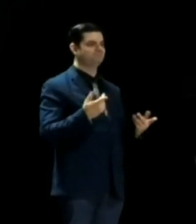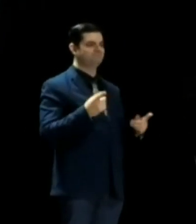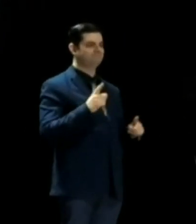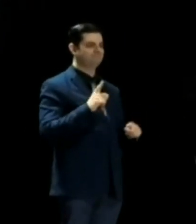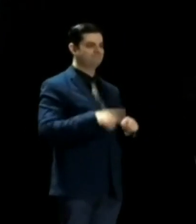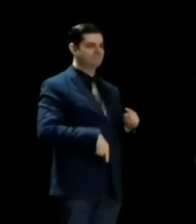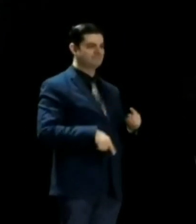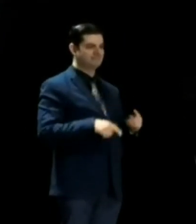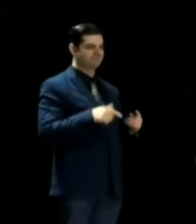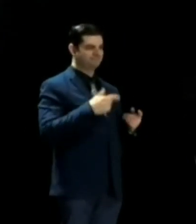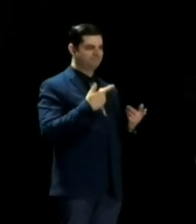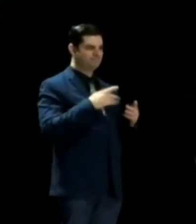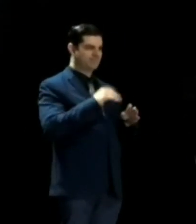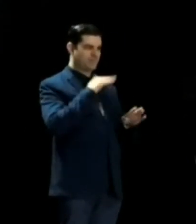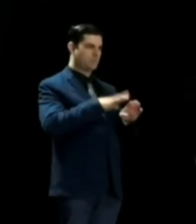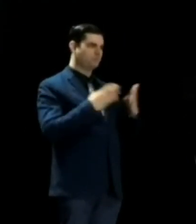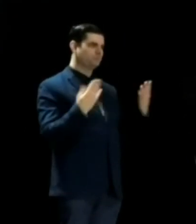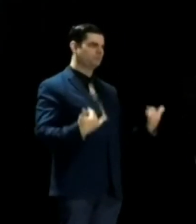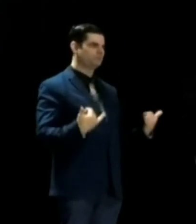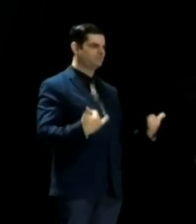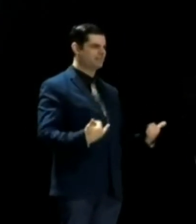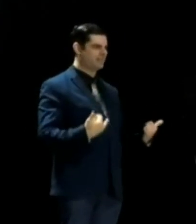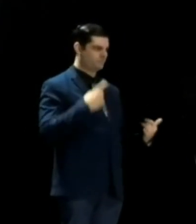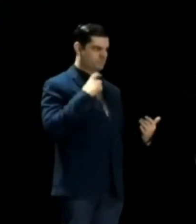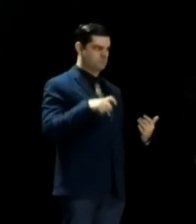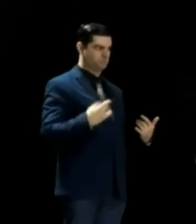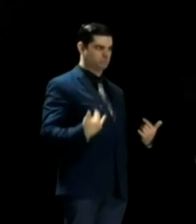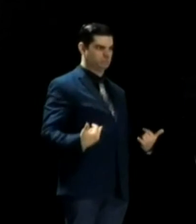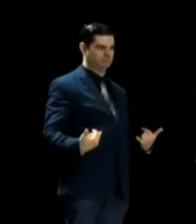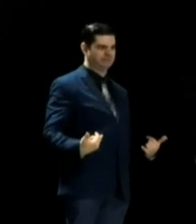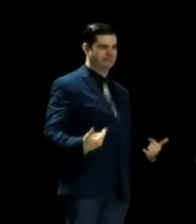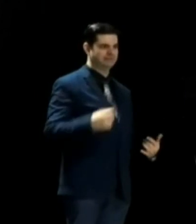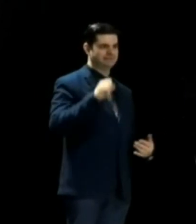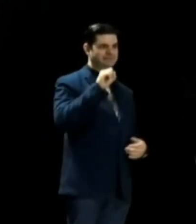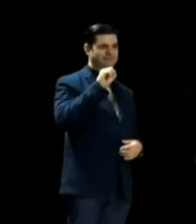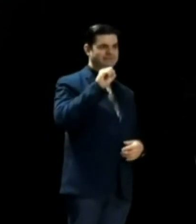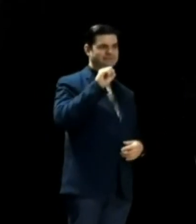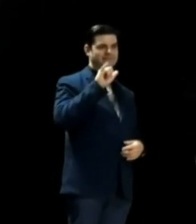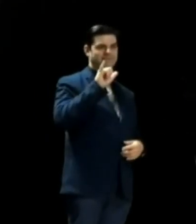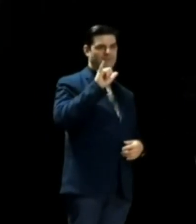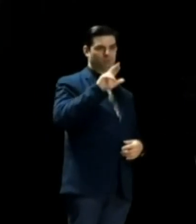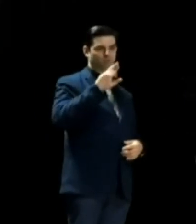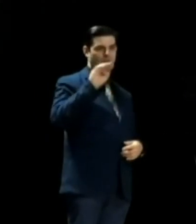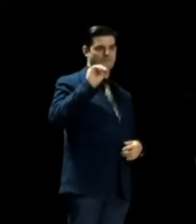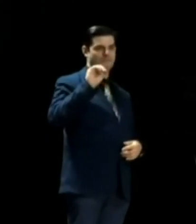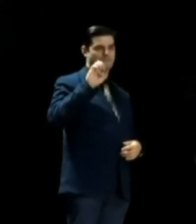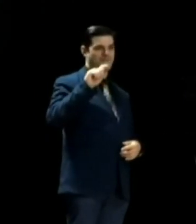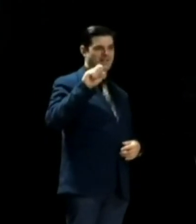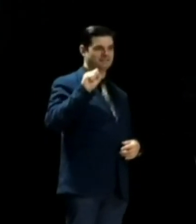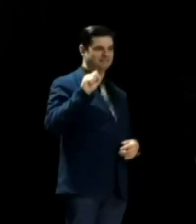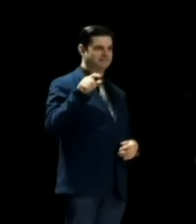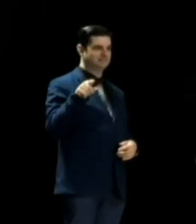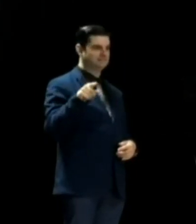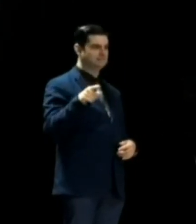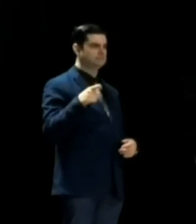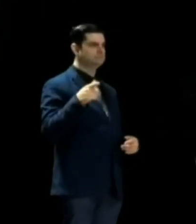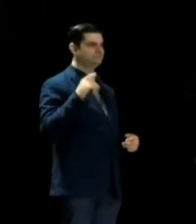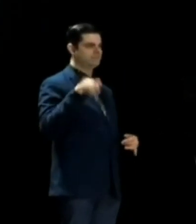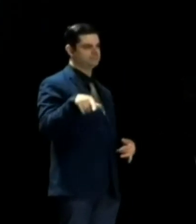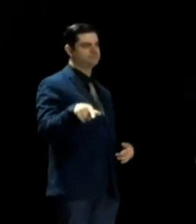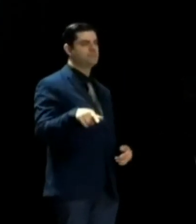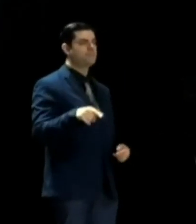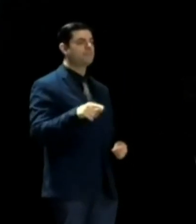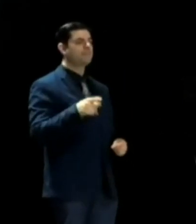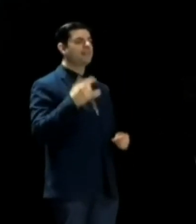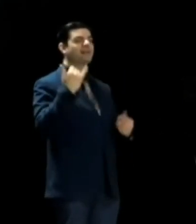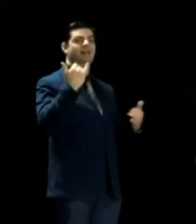so the Syracuse Mets today started, and they delivered lunch to our health